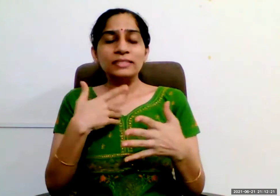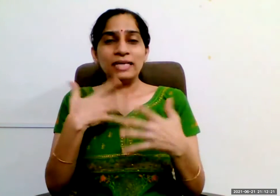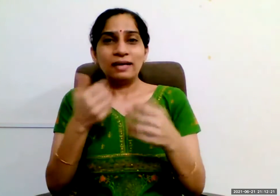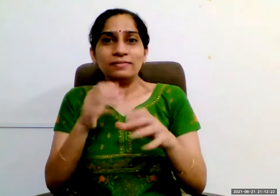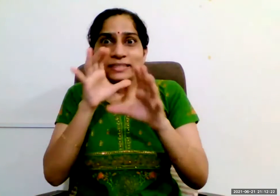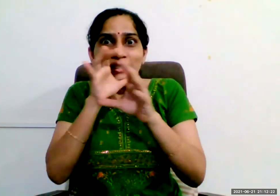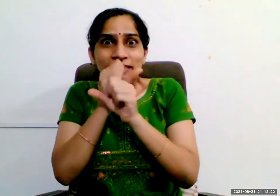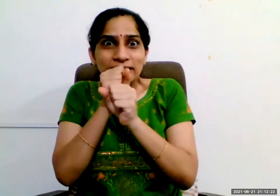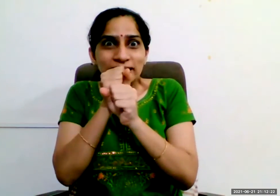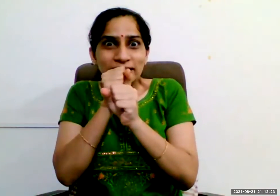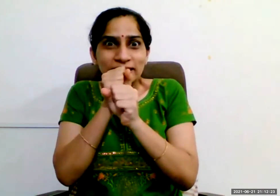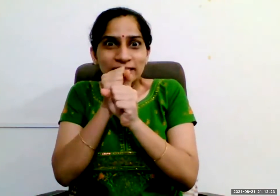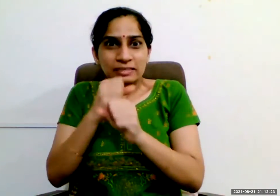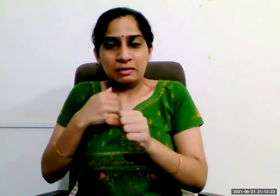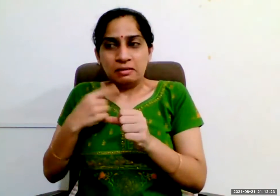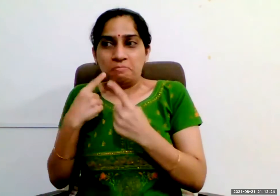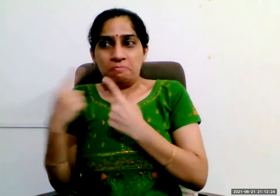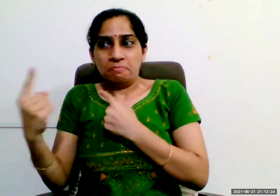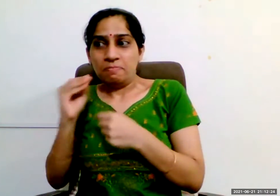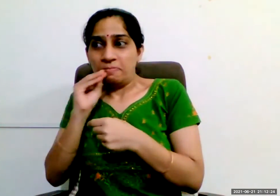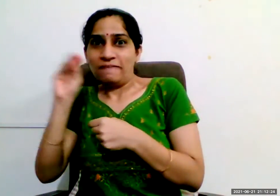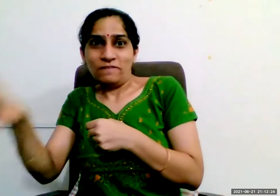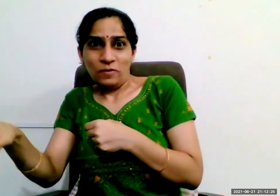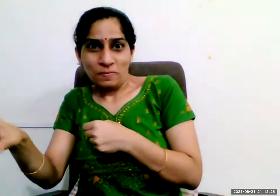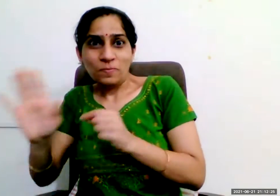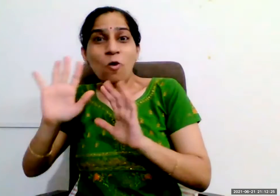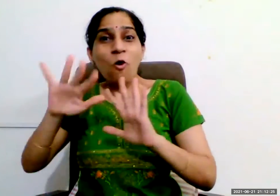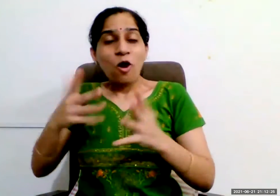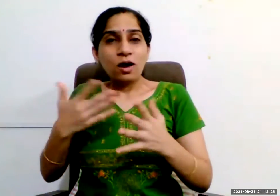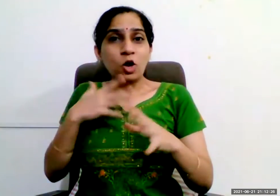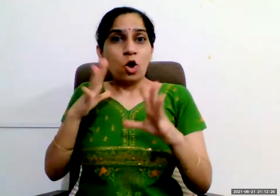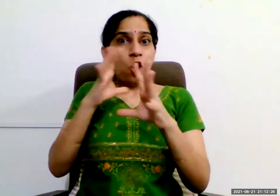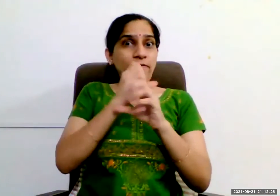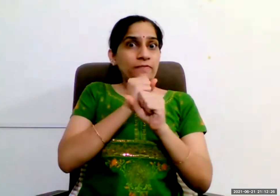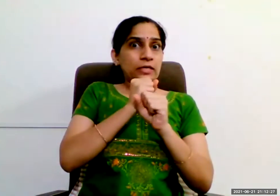to understand, or when something is very confidential,